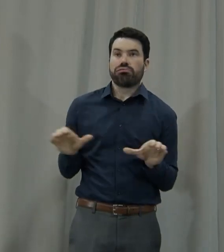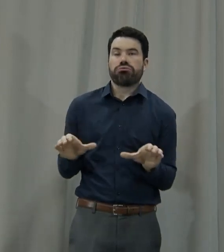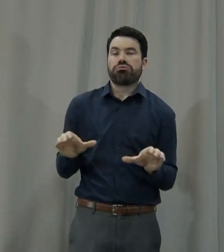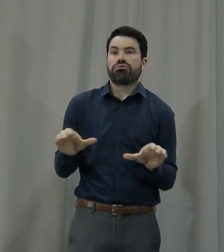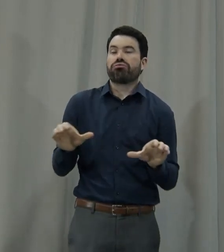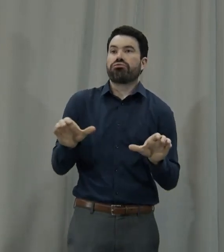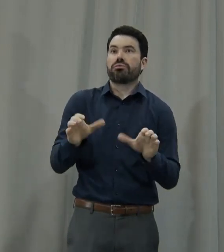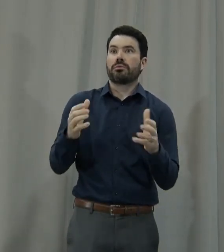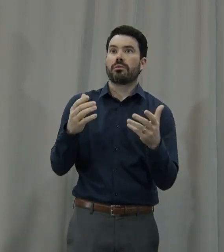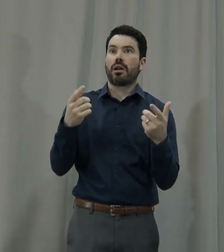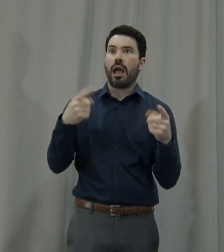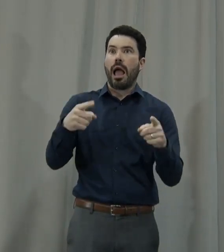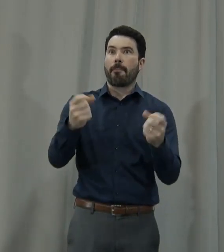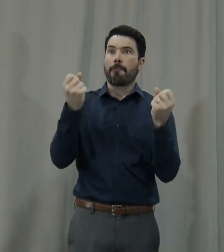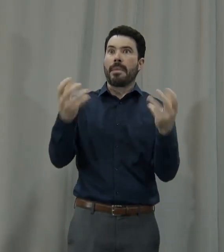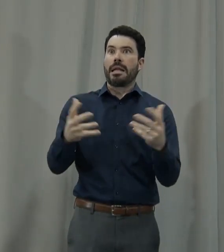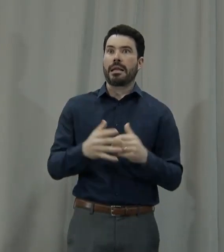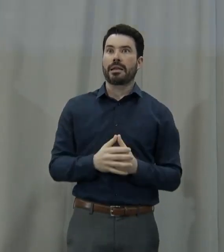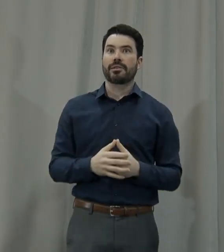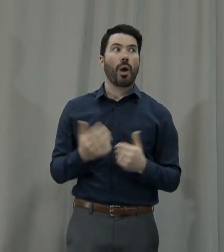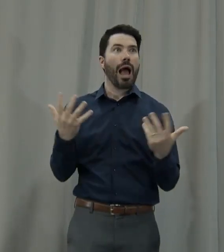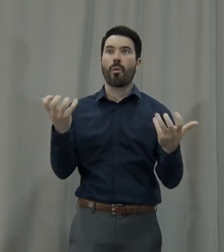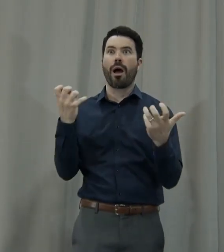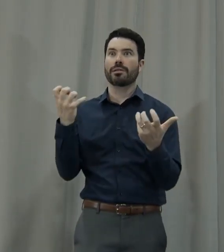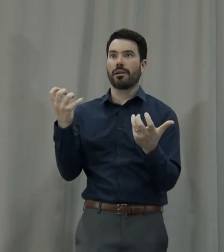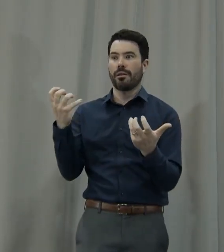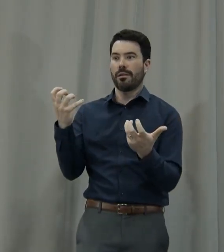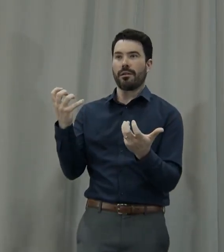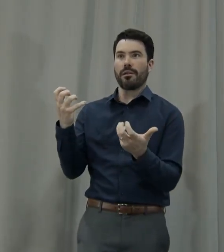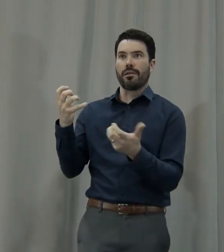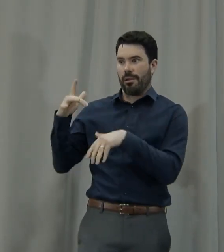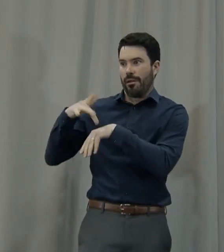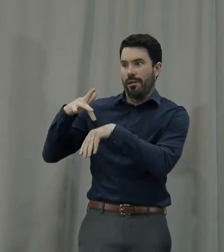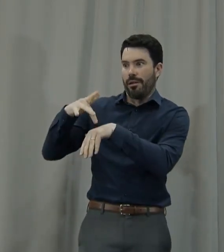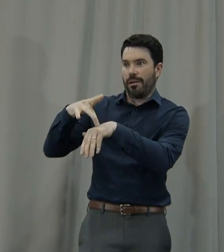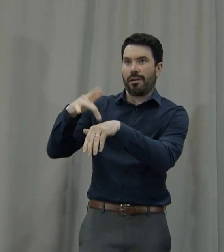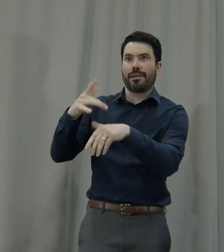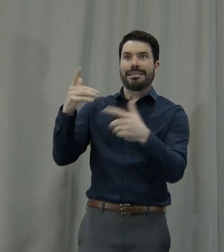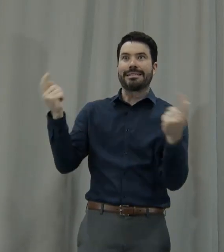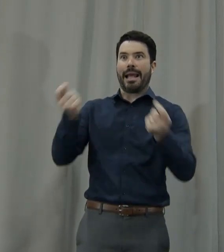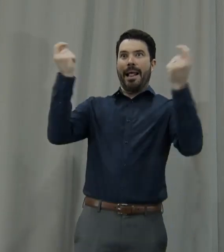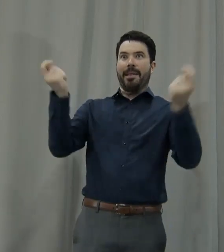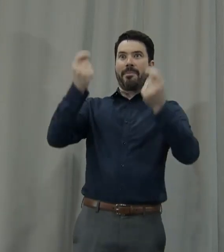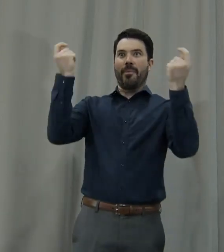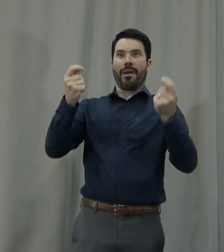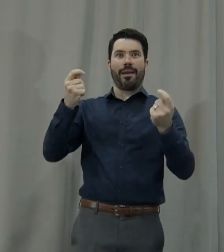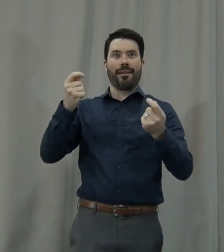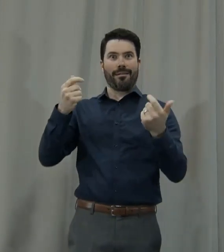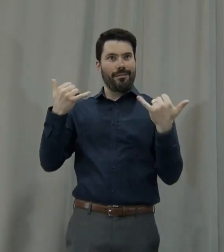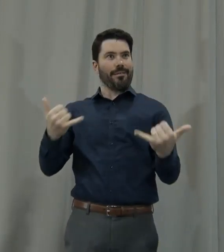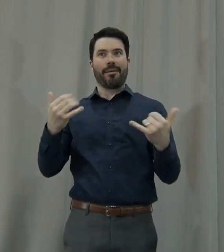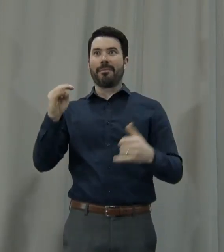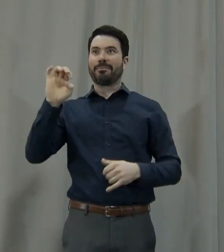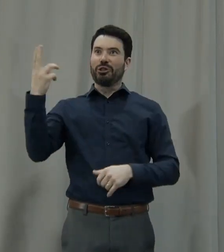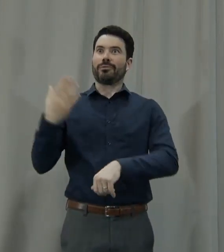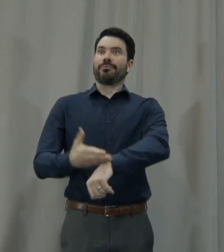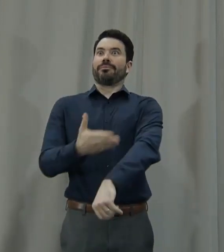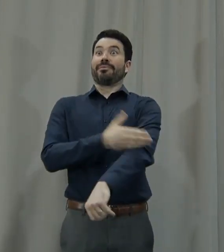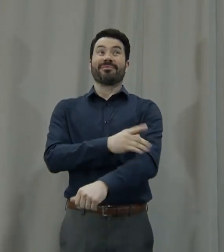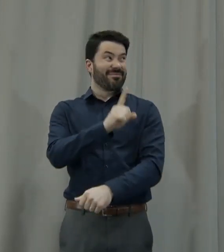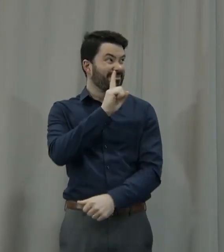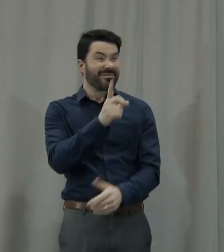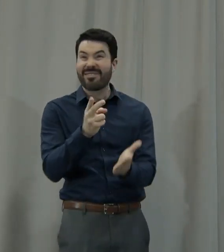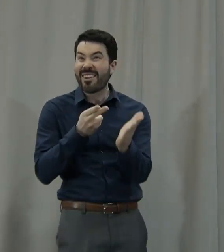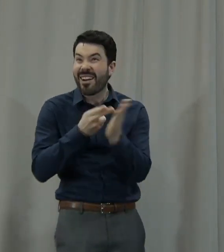so we can celebrate some of the accomplishments and progress we've had in Michigan. And quite frankly, Michigan is leading the